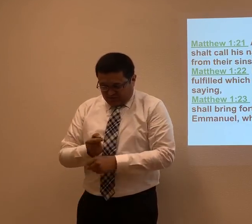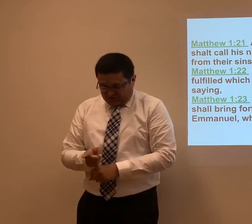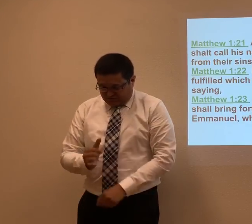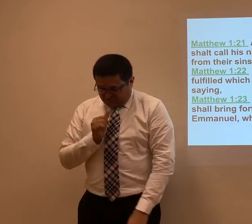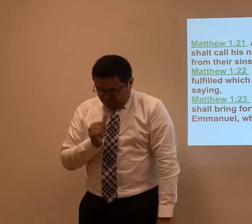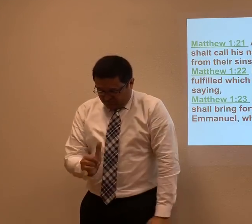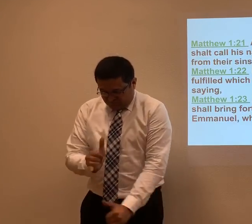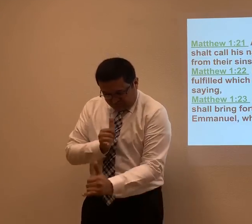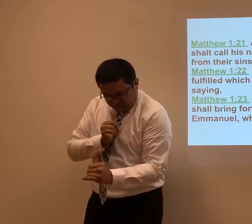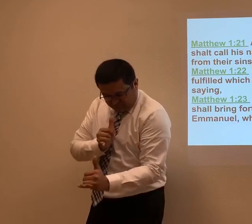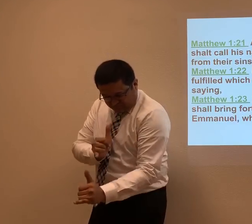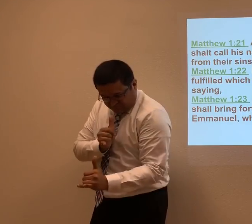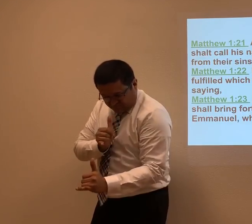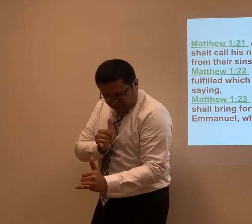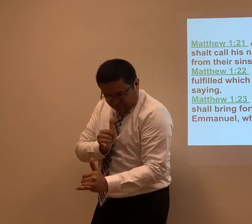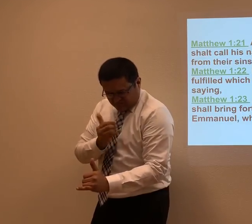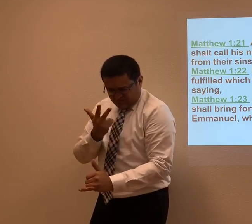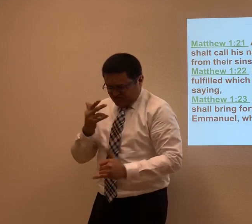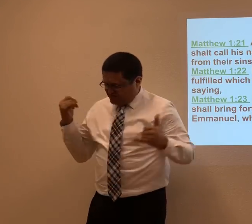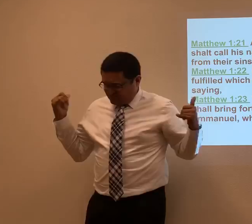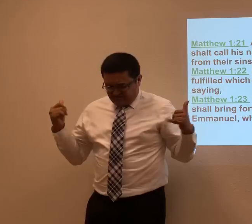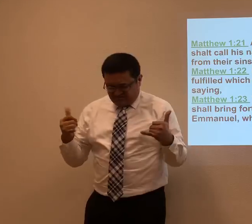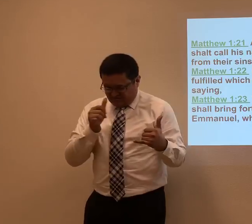Adam in his own image.